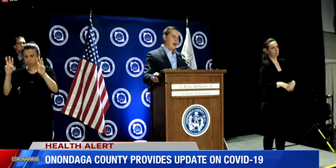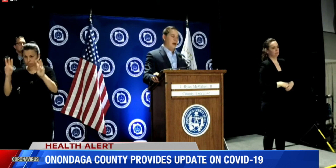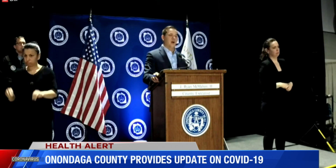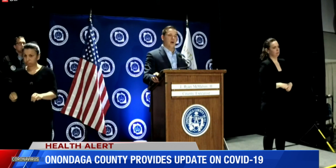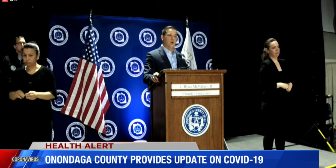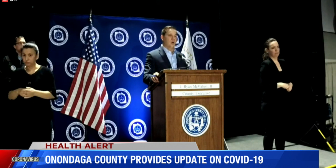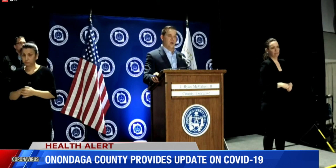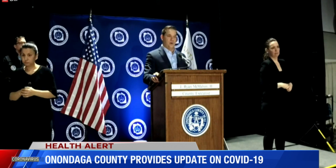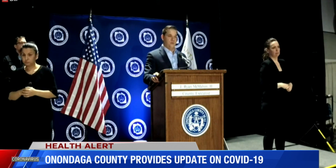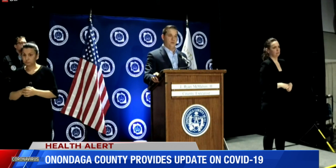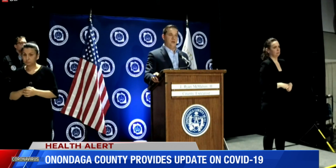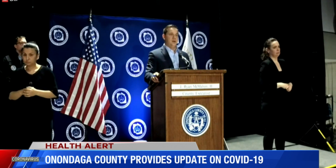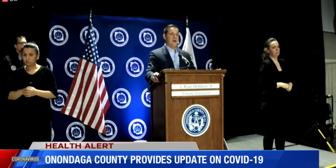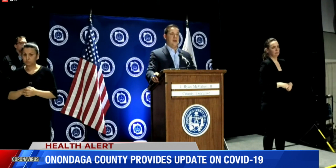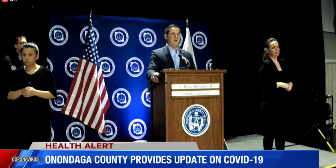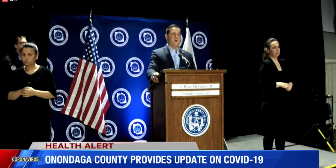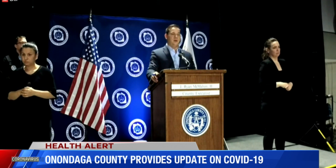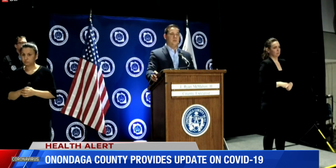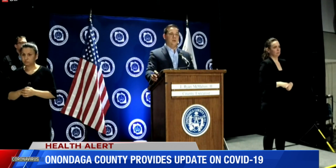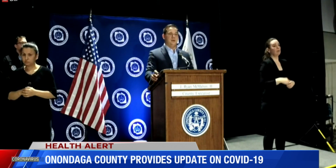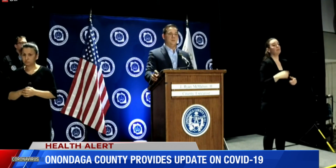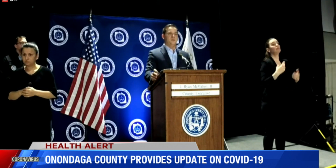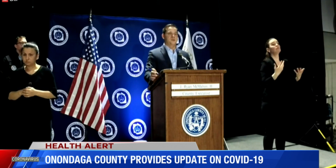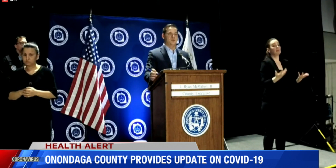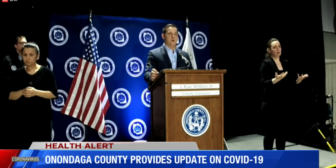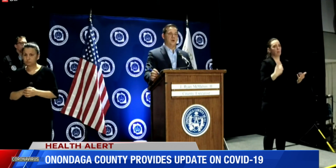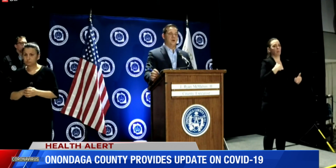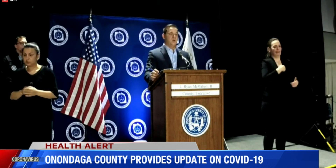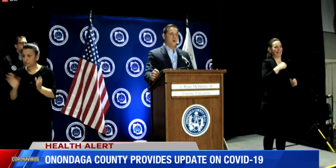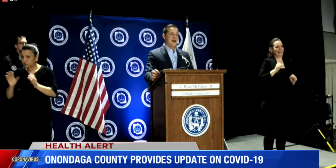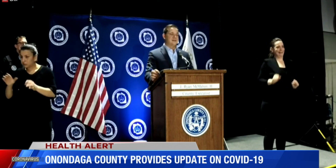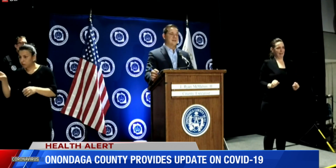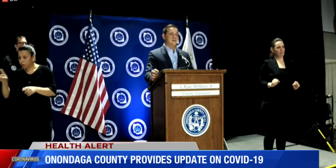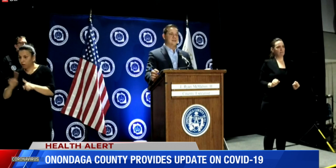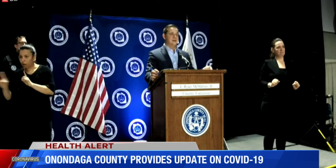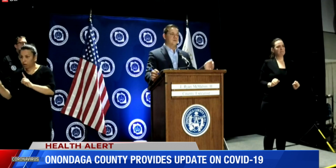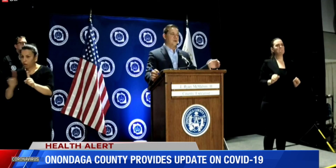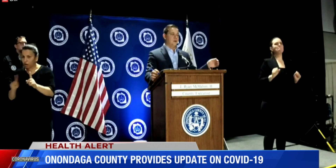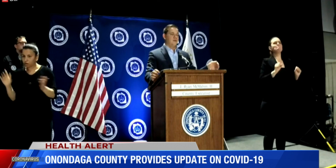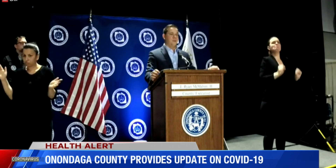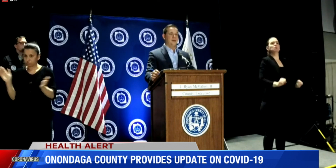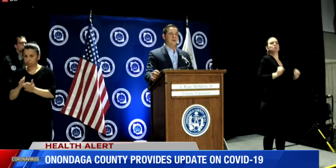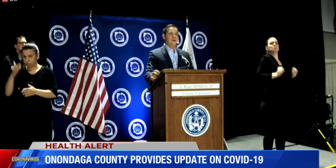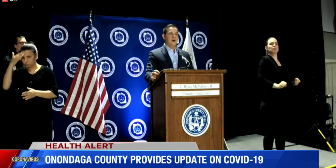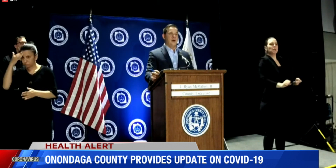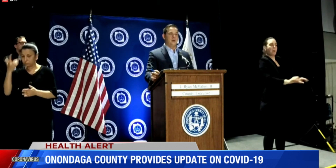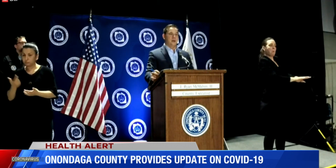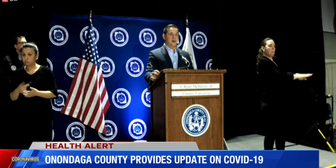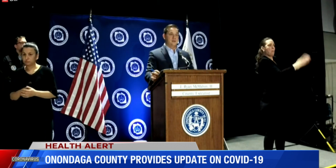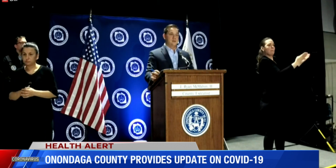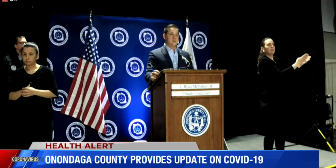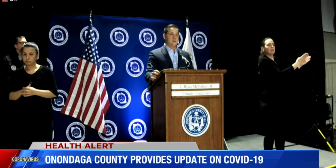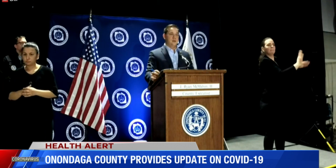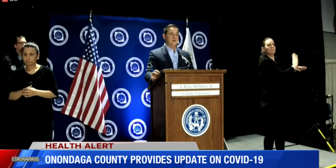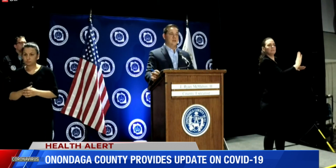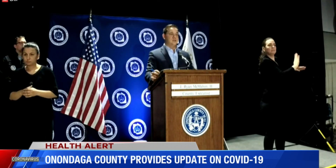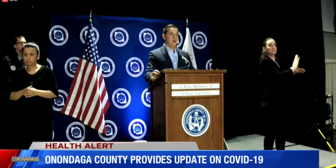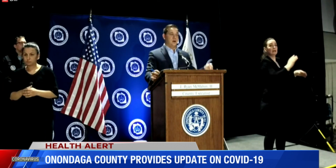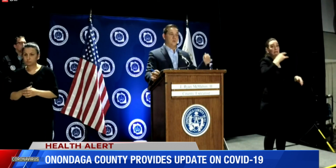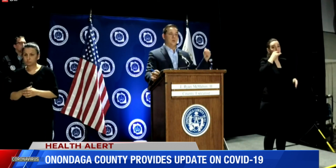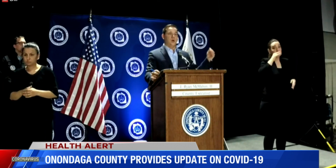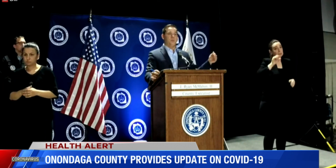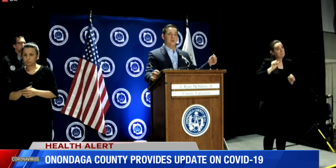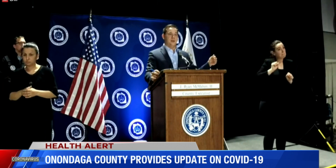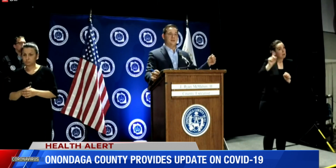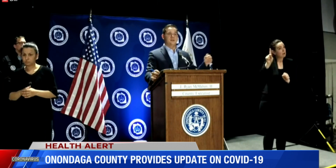and we're going to have our own curve, and we're going to be in a position where we're asking the state and federal government, look at us, let's